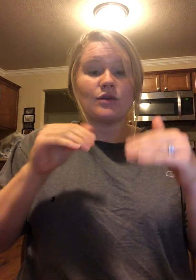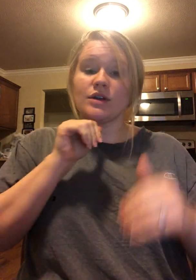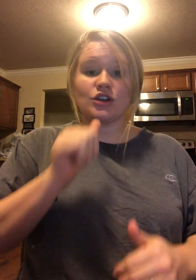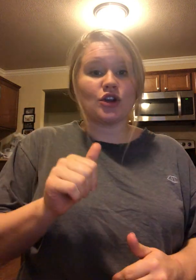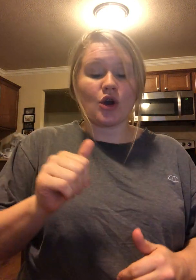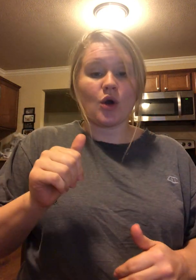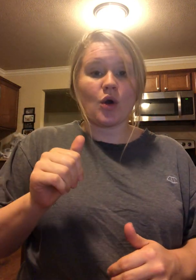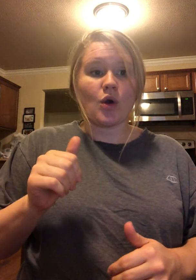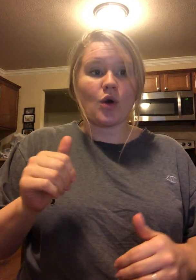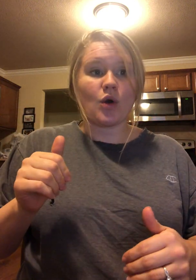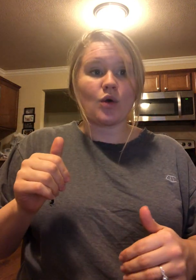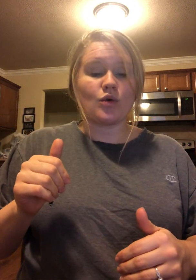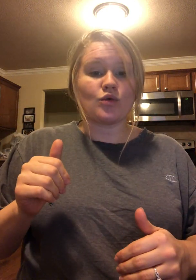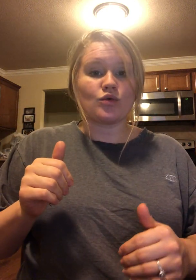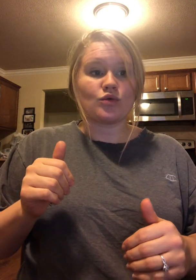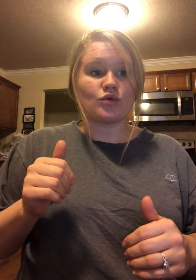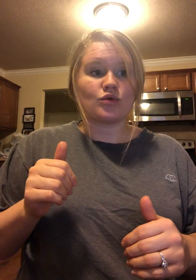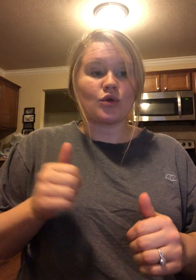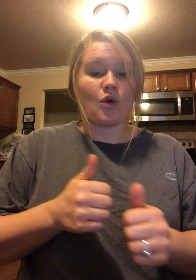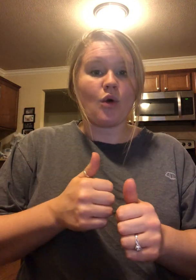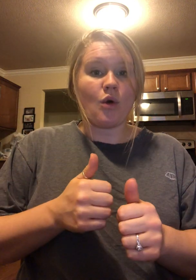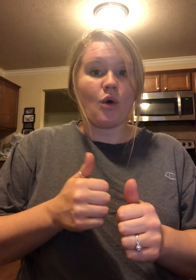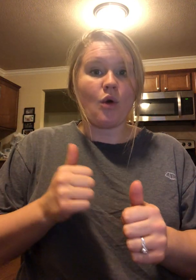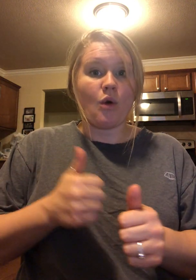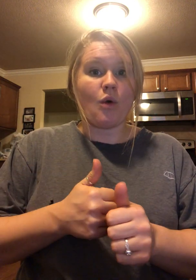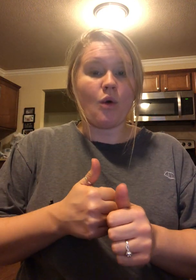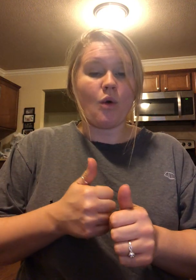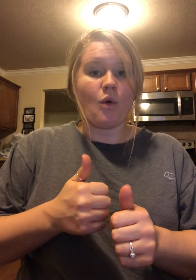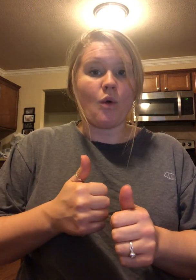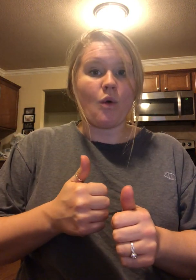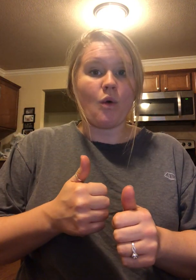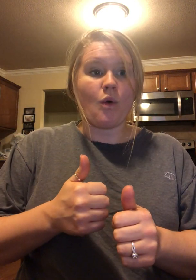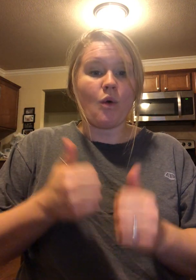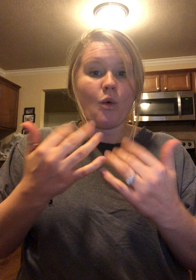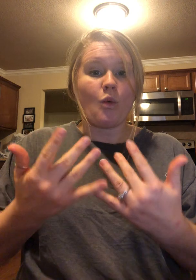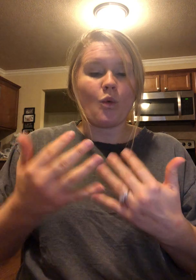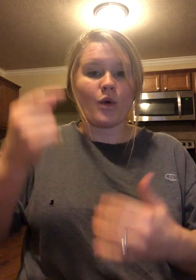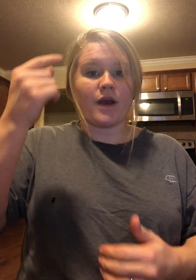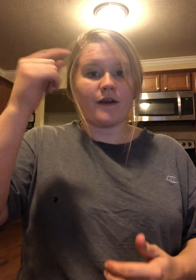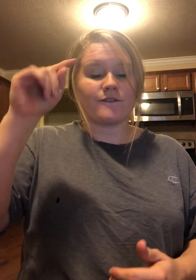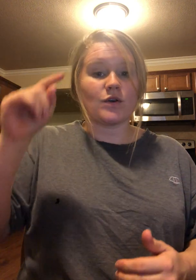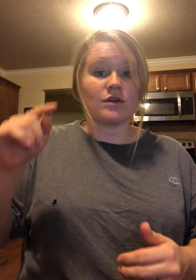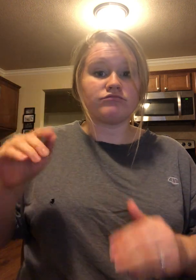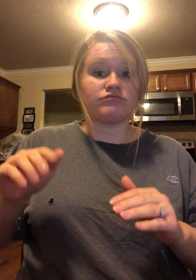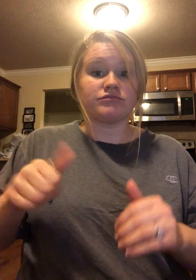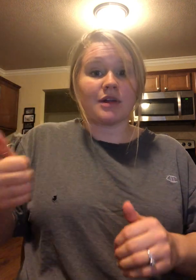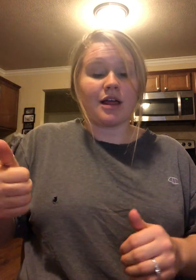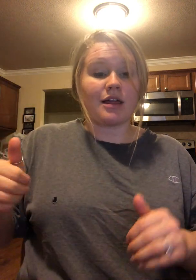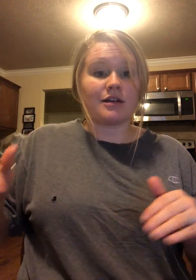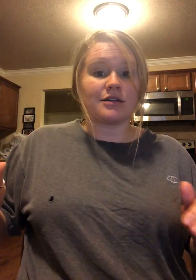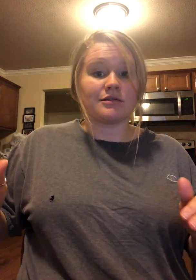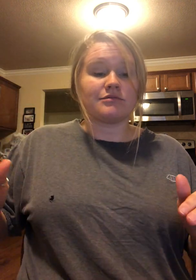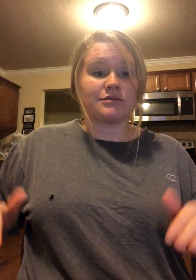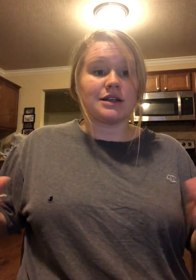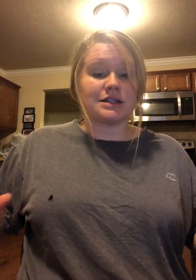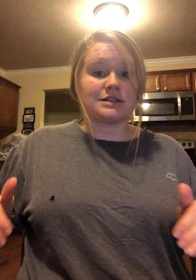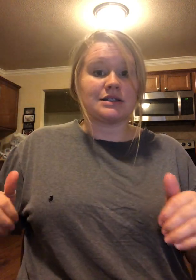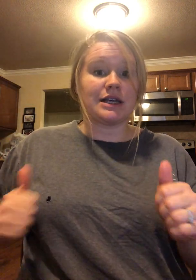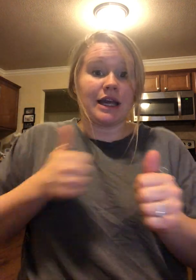a tutoring resource for the rest of the class. What it does mean is that we're going to be teaching that child